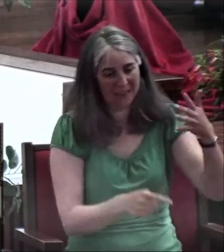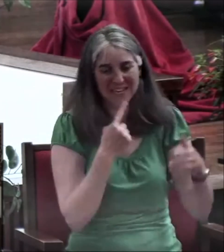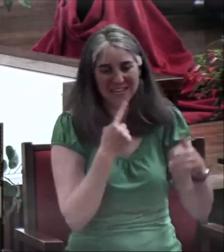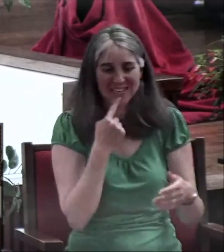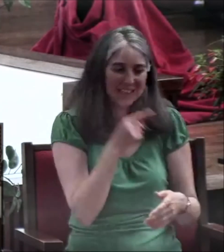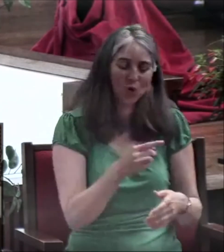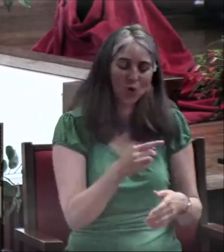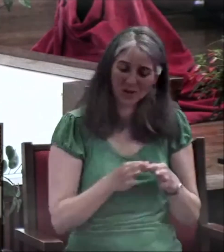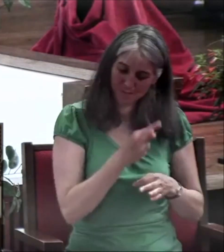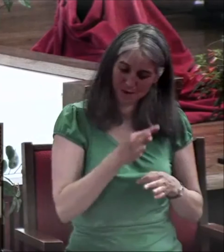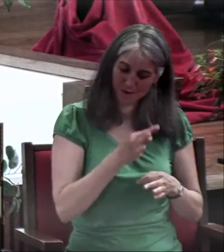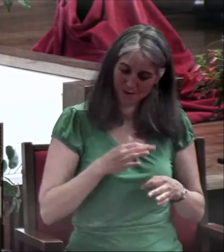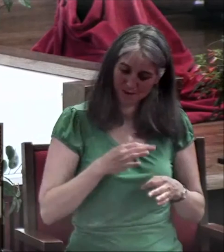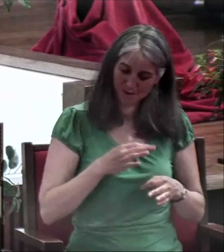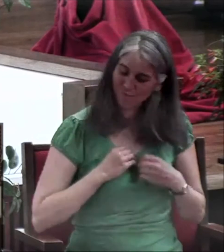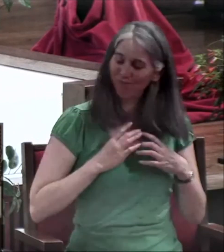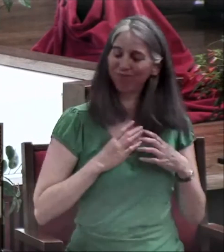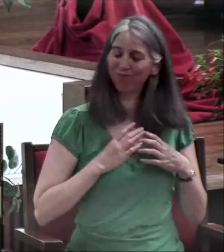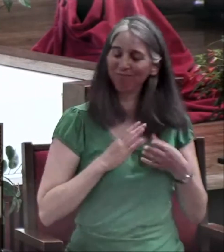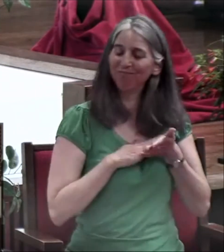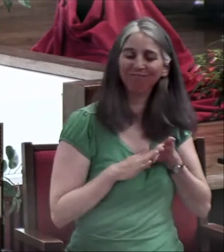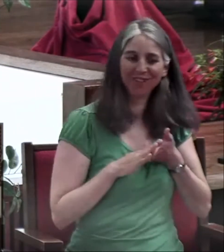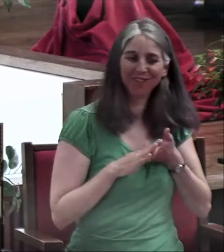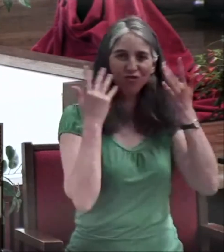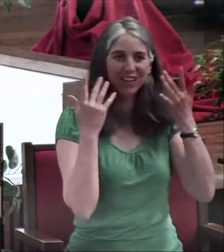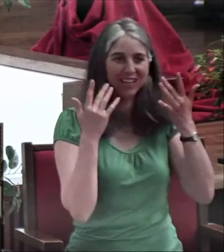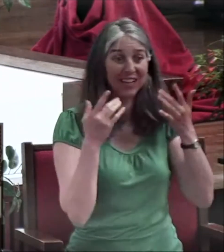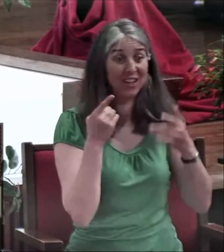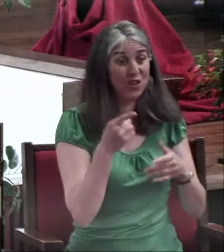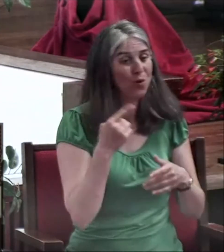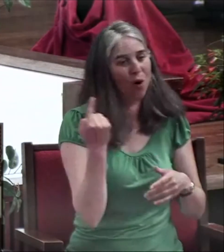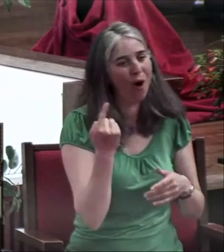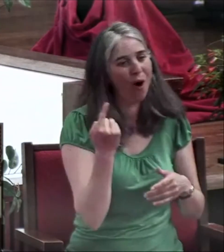your spirit just made them feel better. You always have a usefulness.